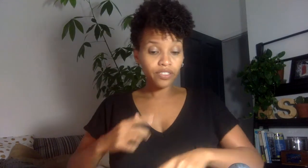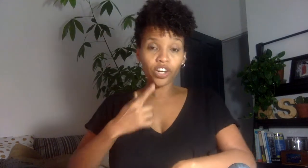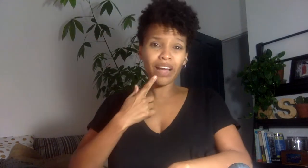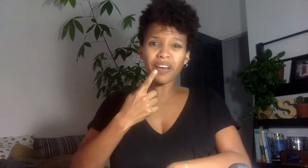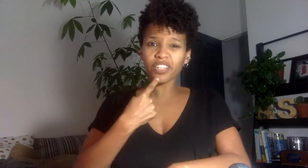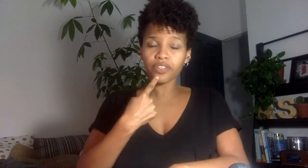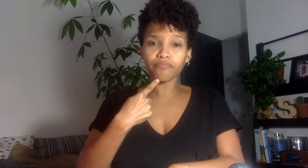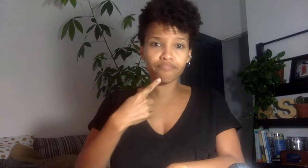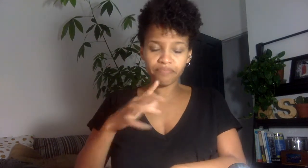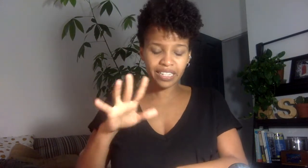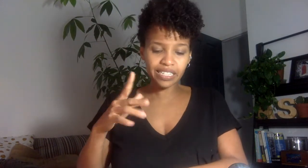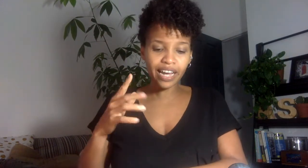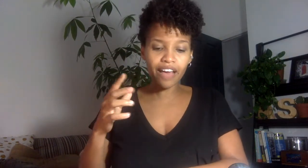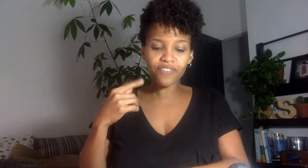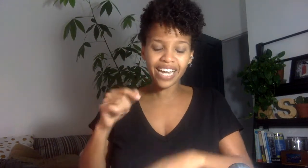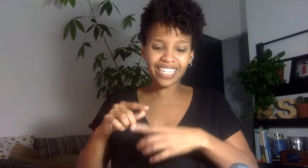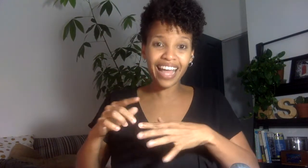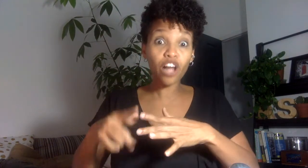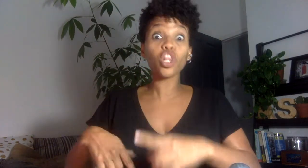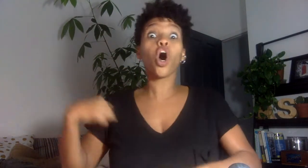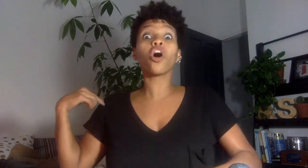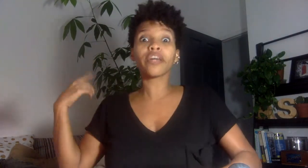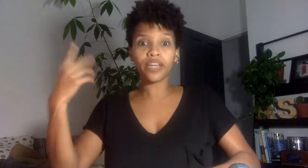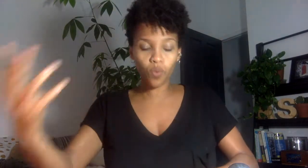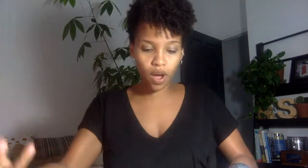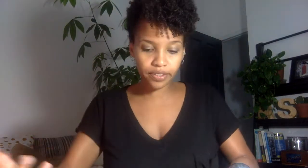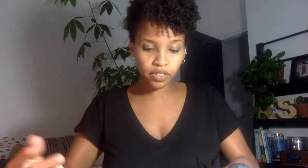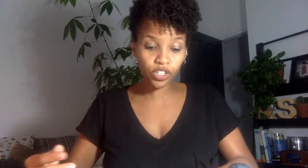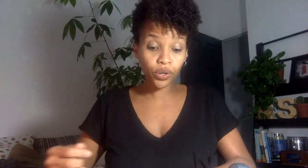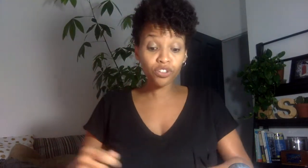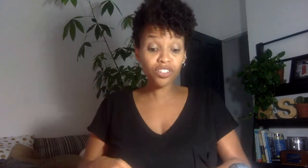I'm not going to do that because he's not emphasizing how long it was. So just,